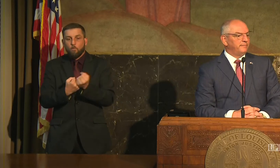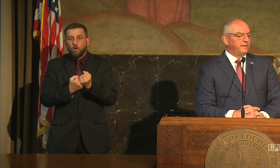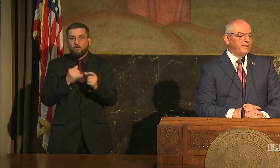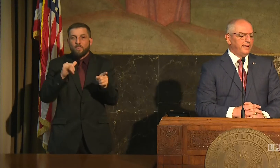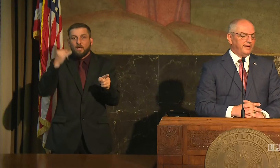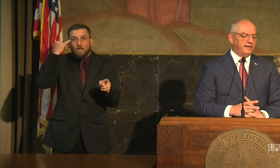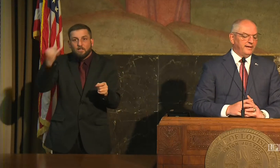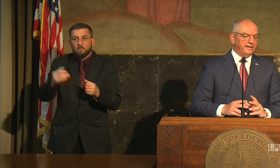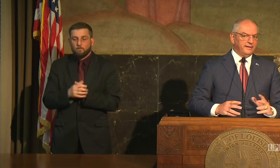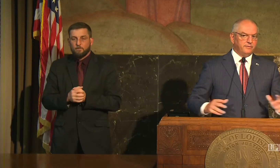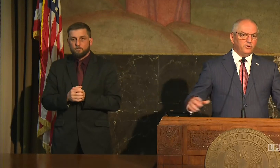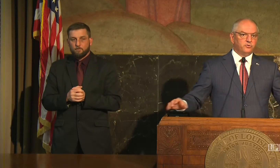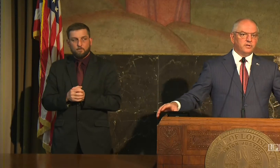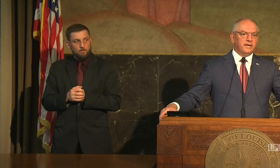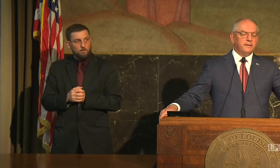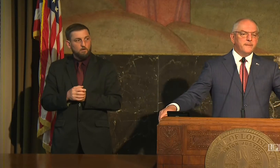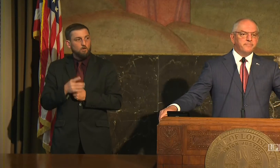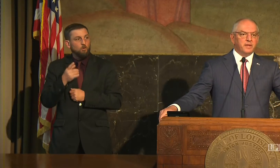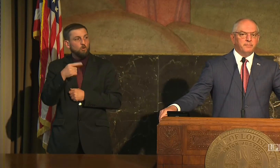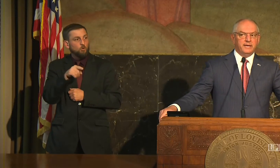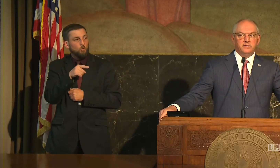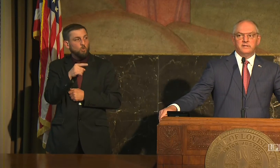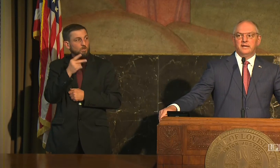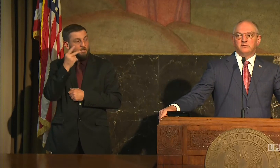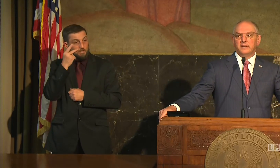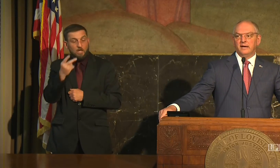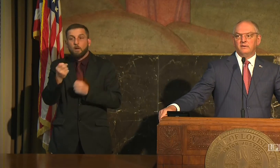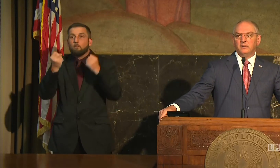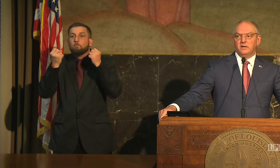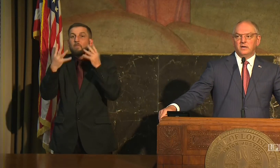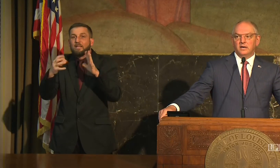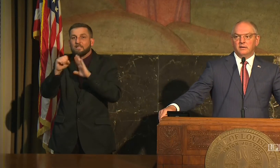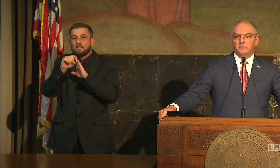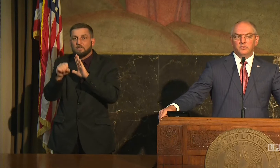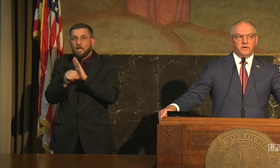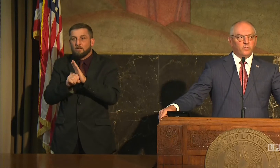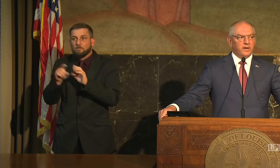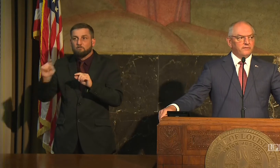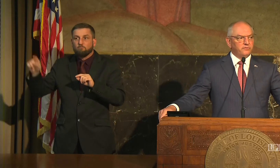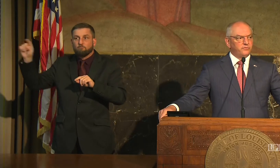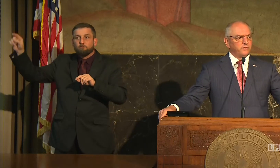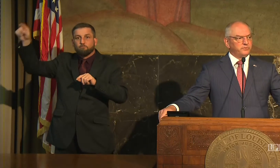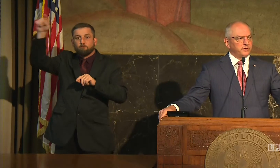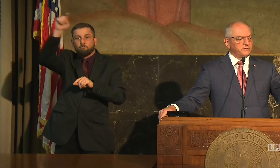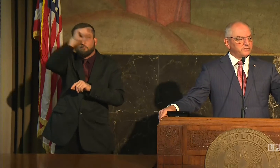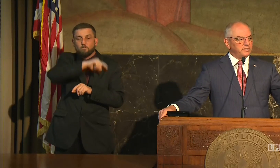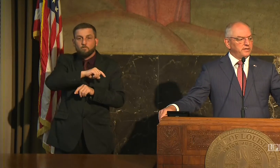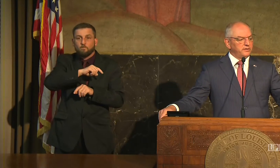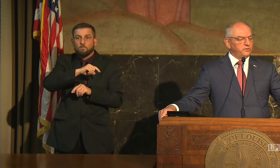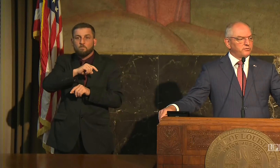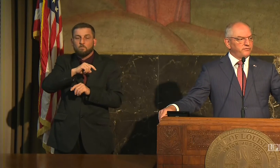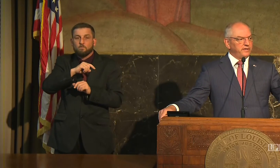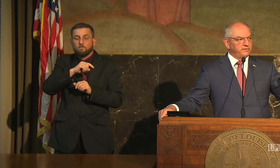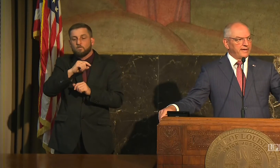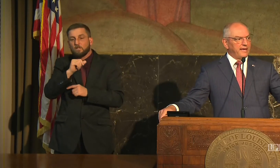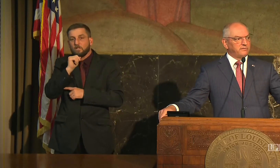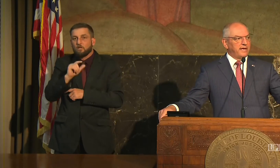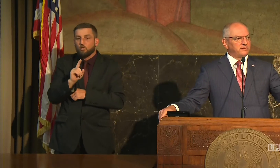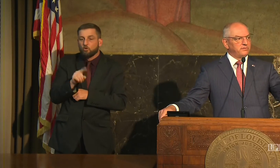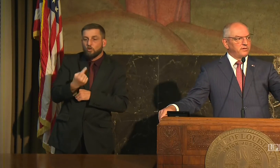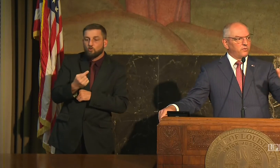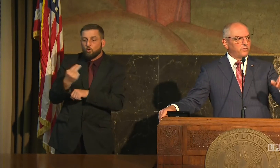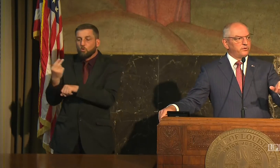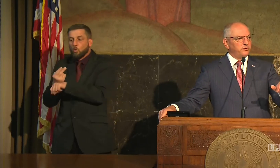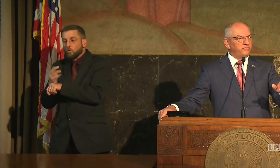concept. And you see many states now moving away from just user fees and